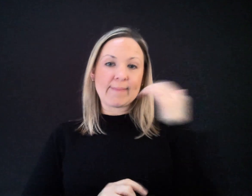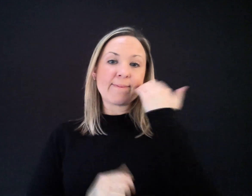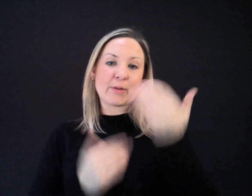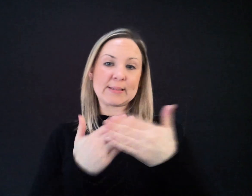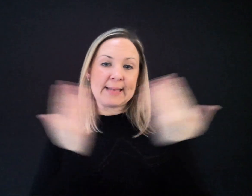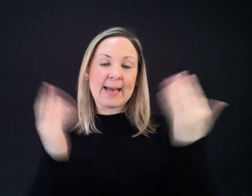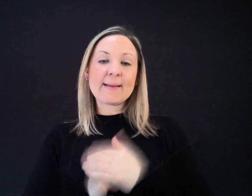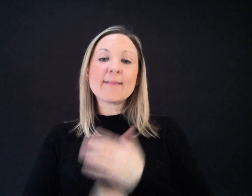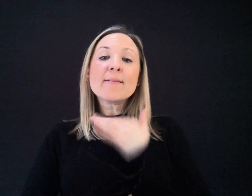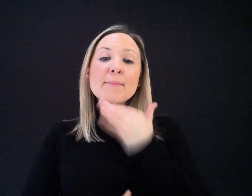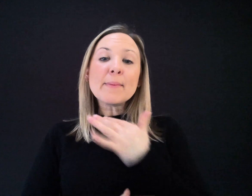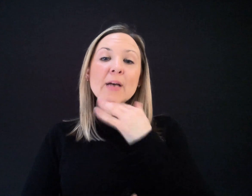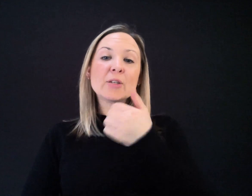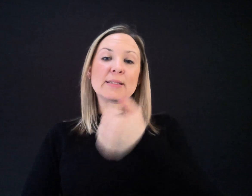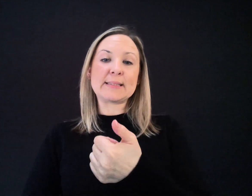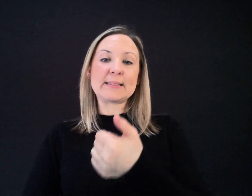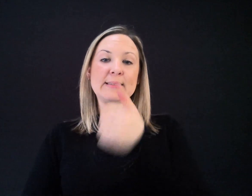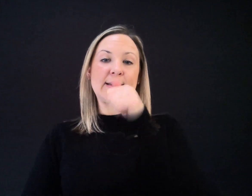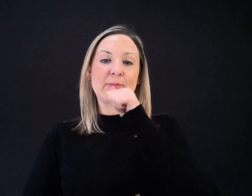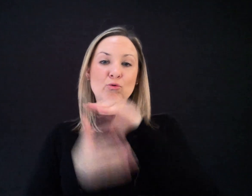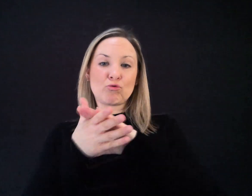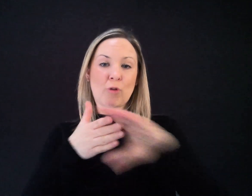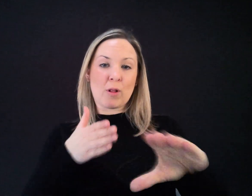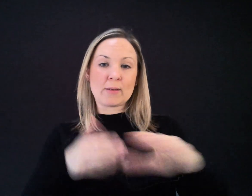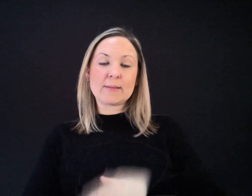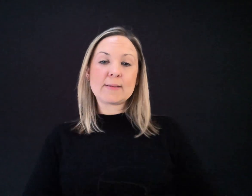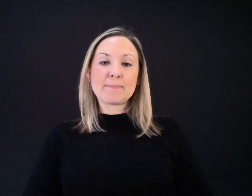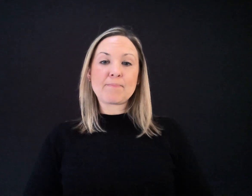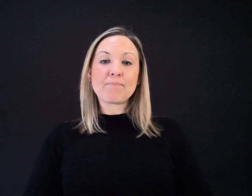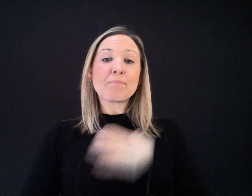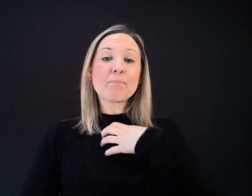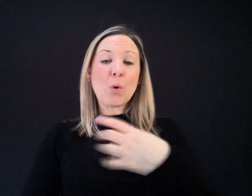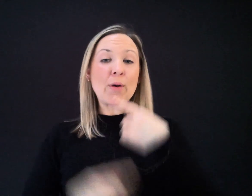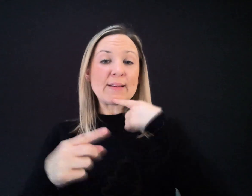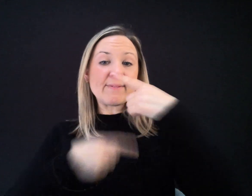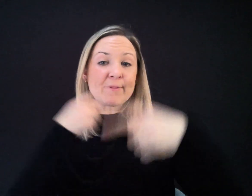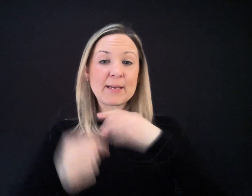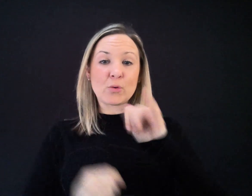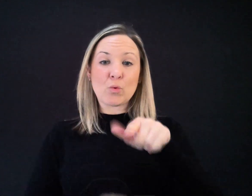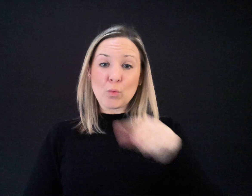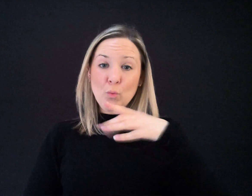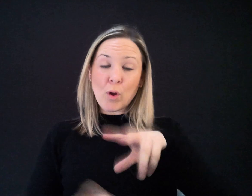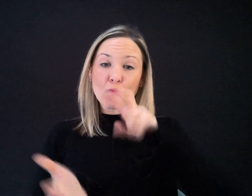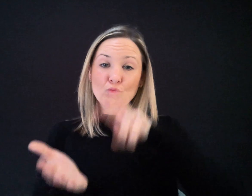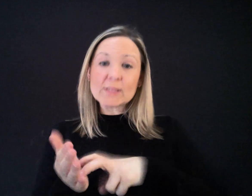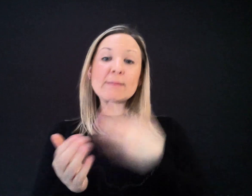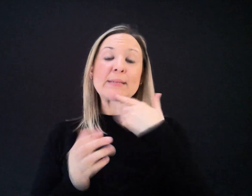is $600. For more information or to register, please email